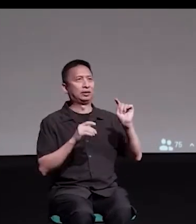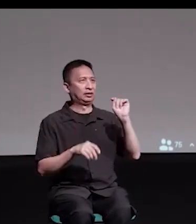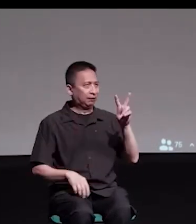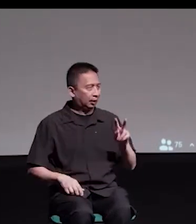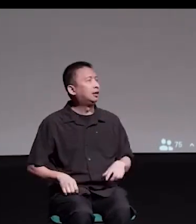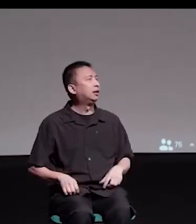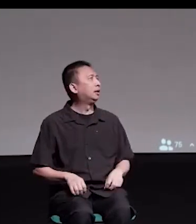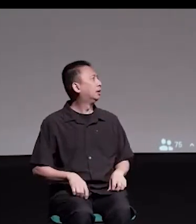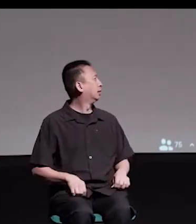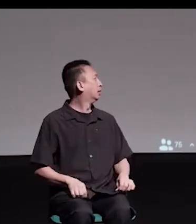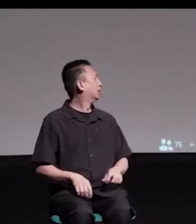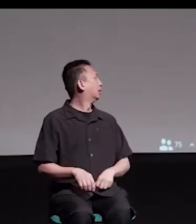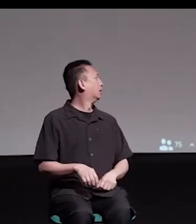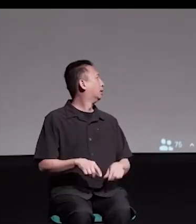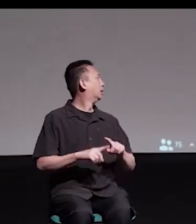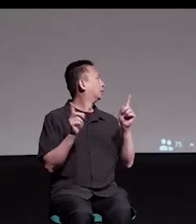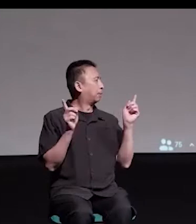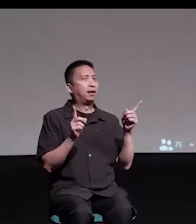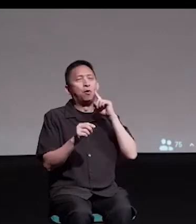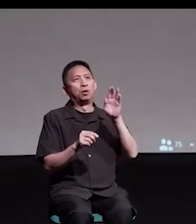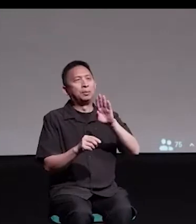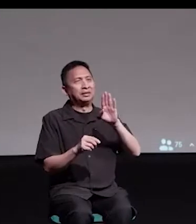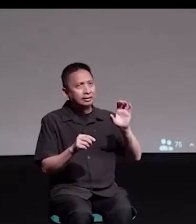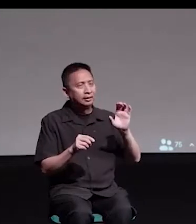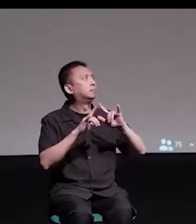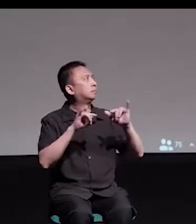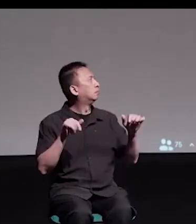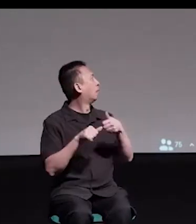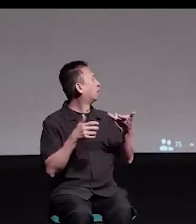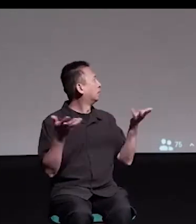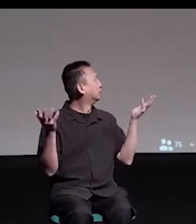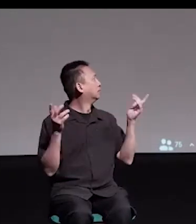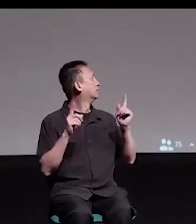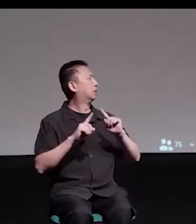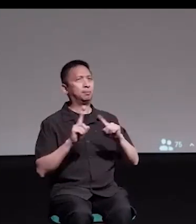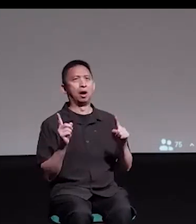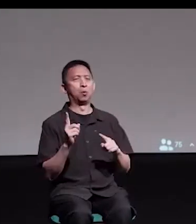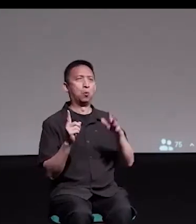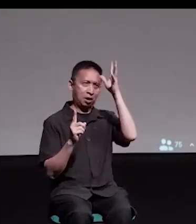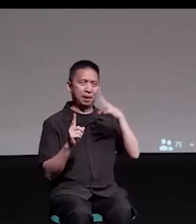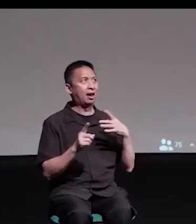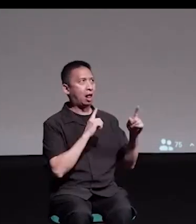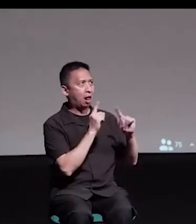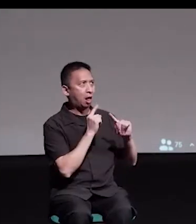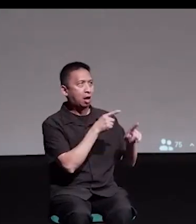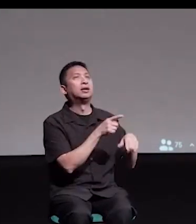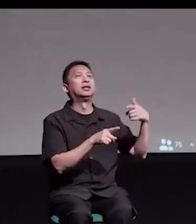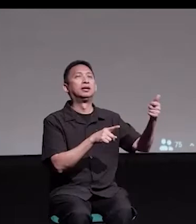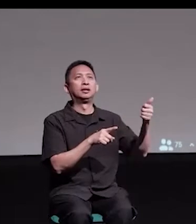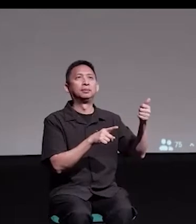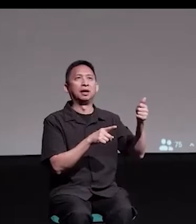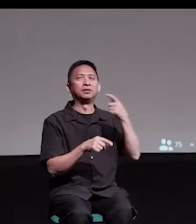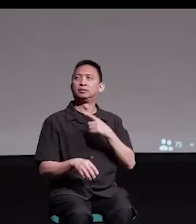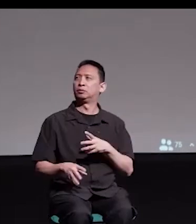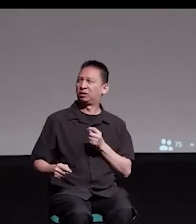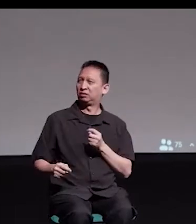guy that does a lot of series for BBC, the other day we were having a casual conversation, and he's like, "What? They didn't